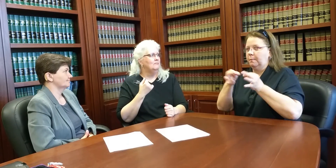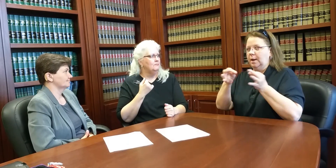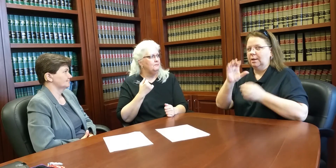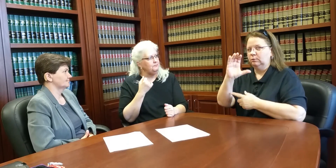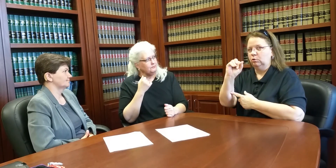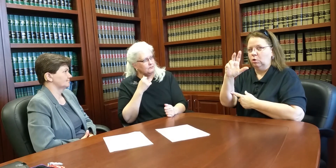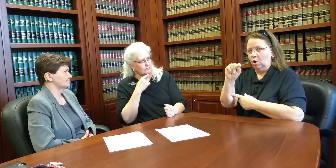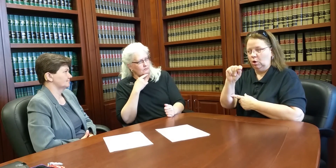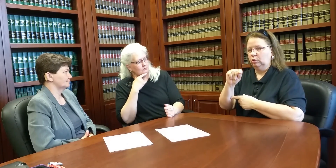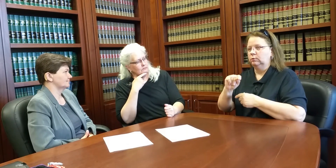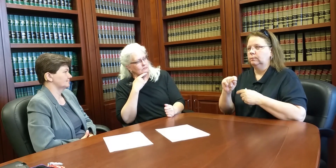Blind card.